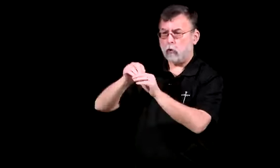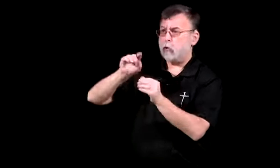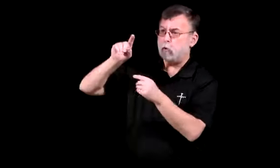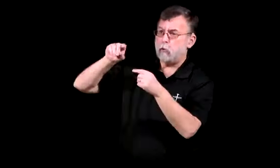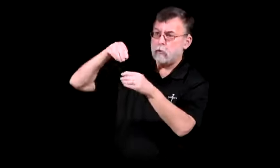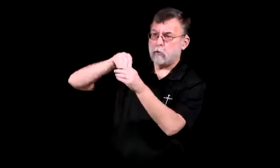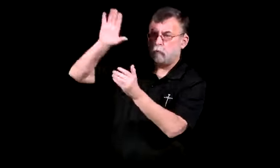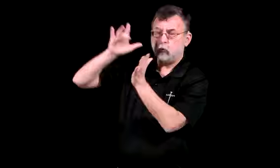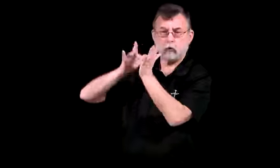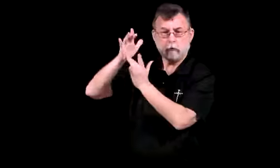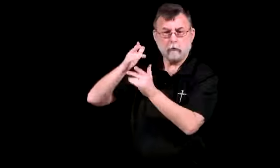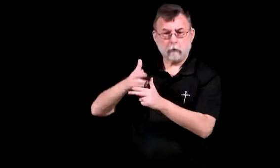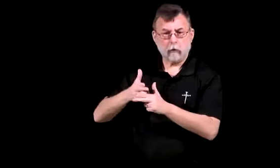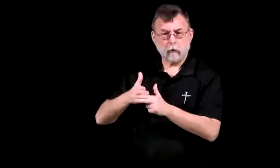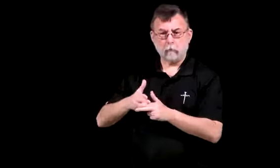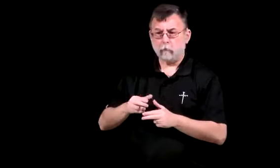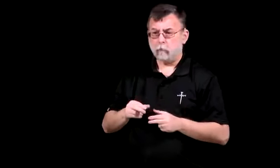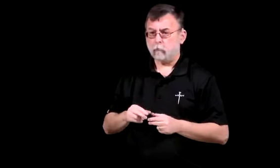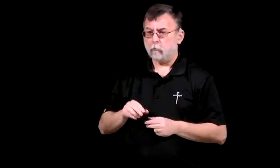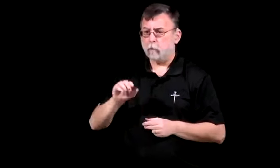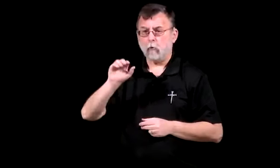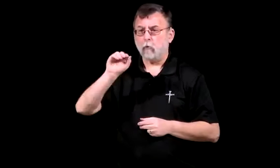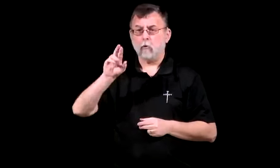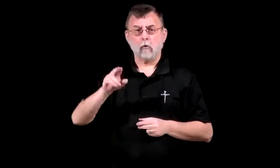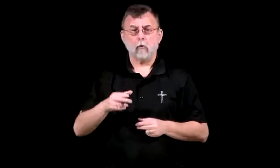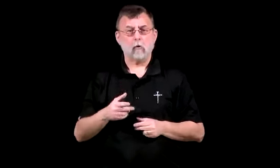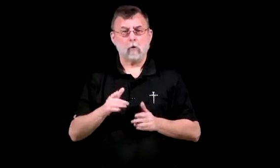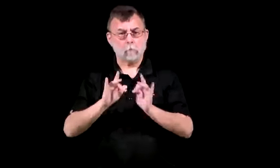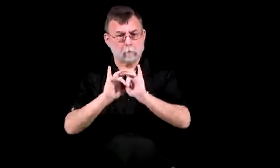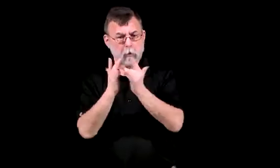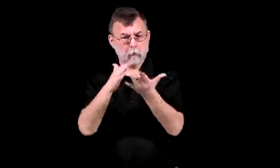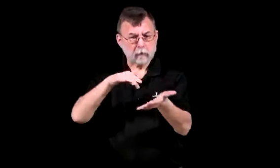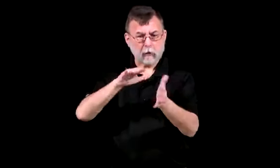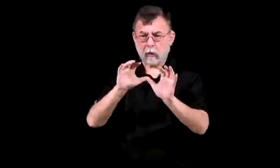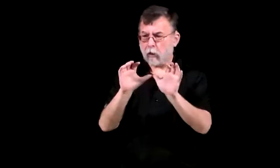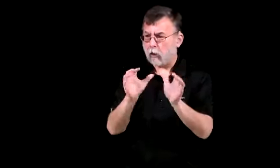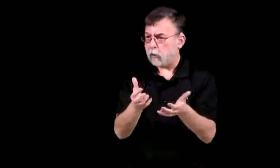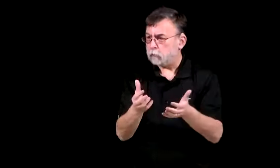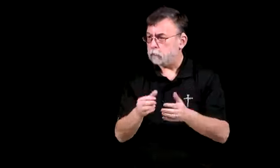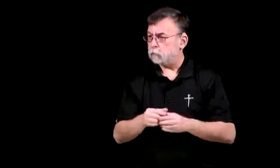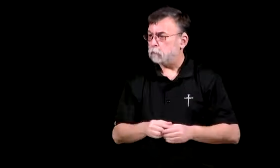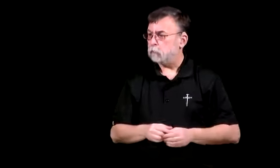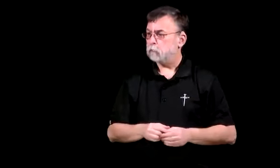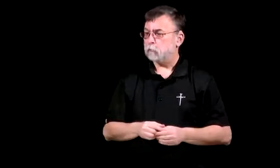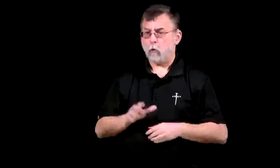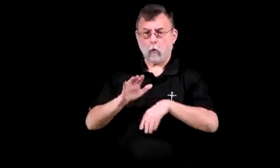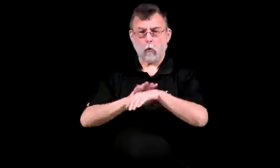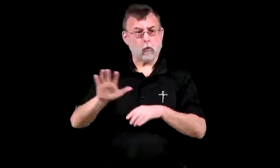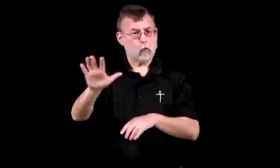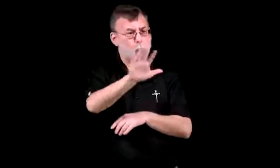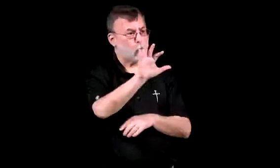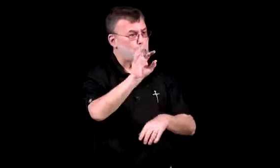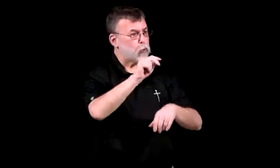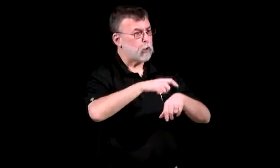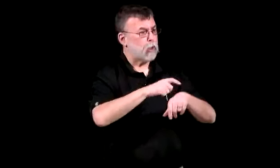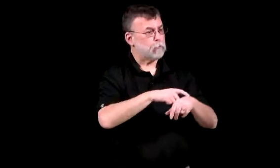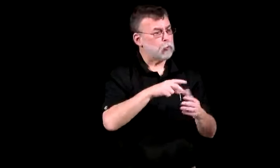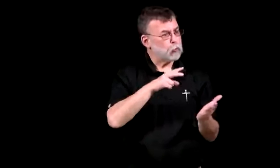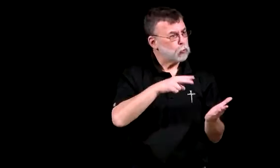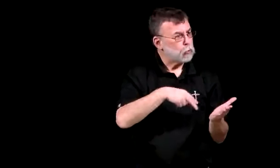fellowship with other Christians, or fellowship in Jesus' name, or Bible study classes, or